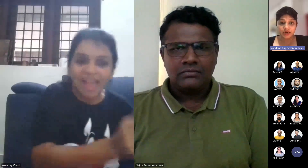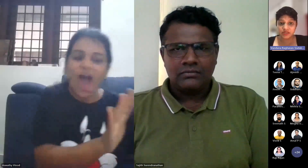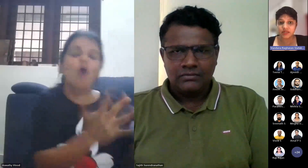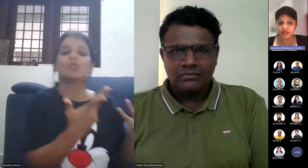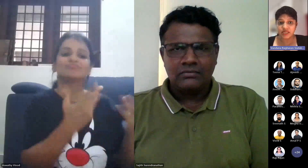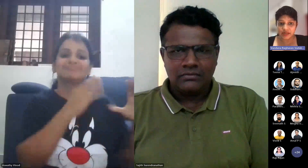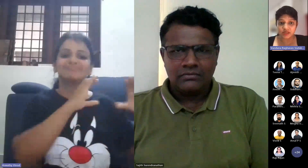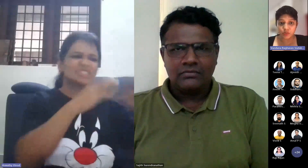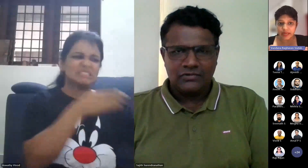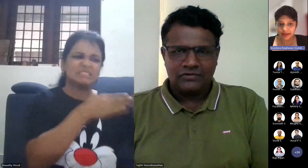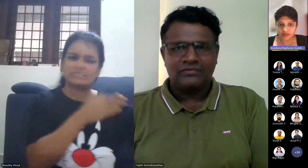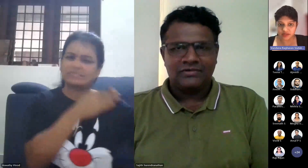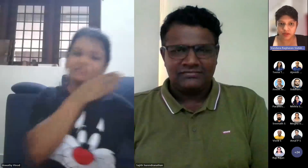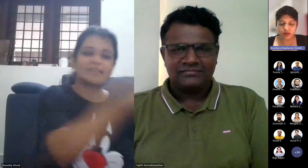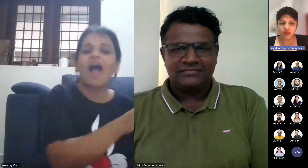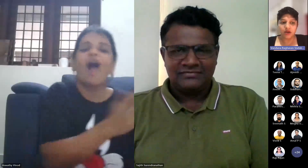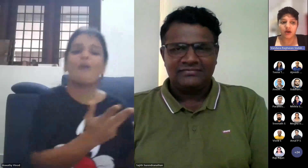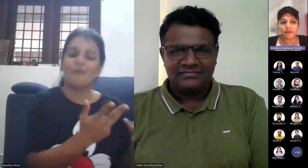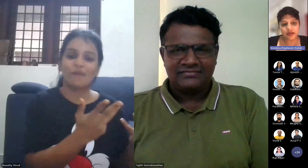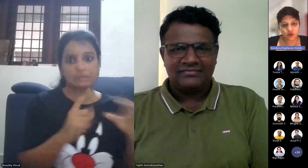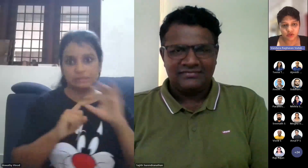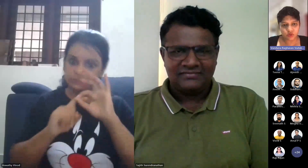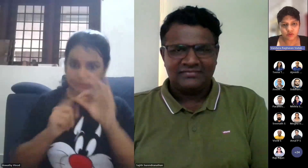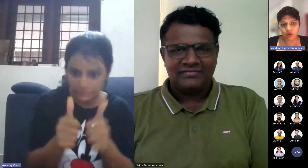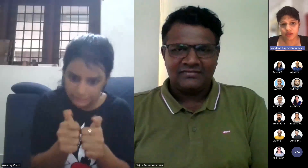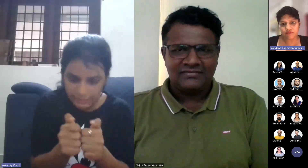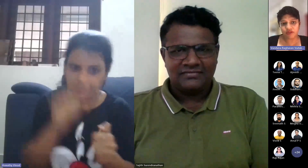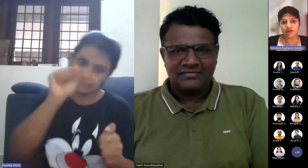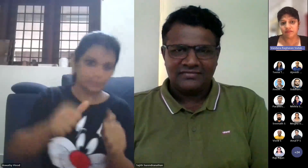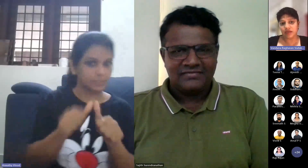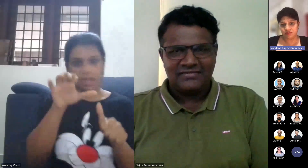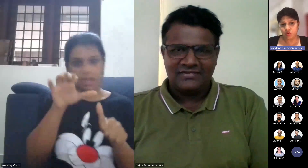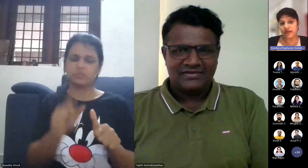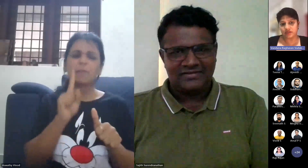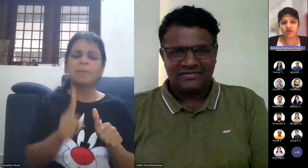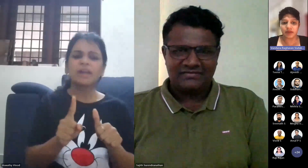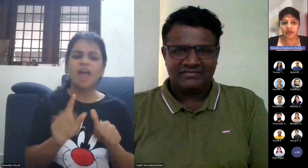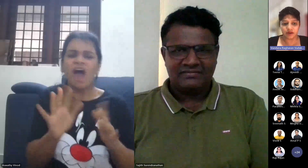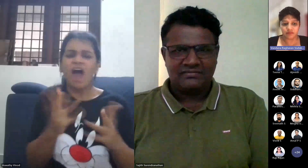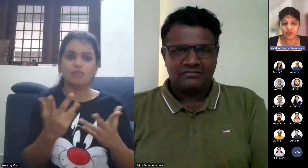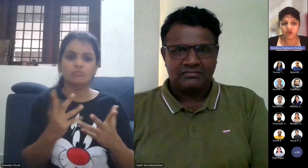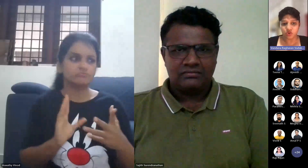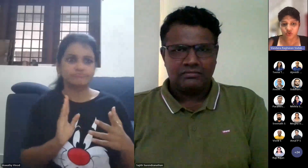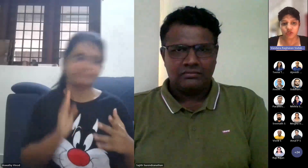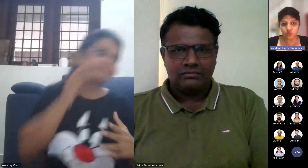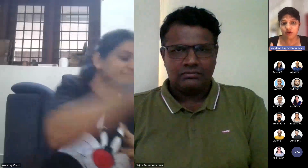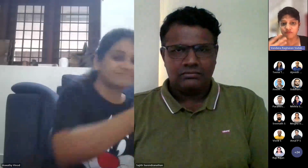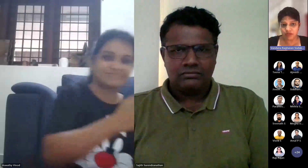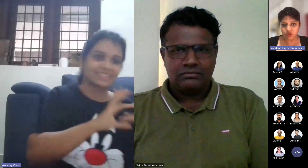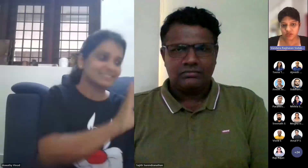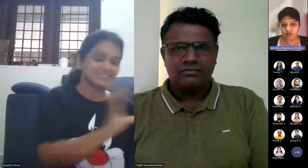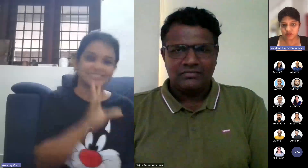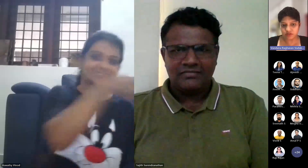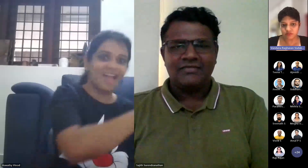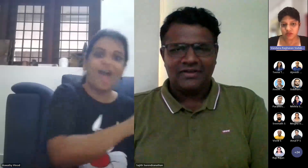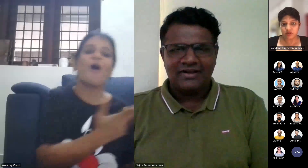I understand that chat is very accessible, but also how can we make go an extra mile? So Ashwati, you have built